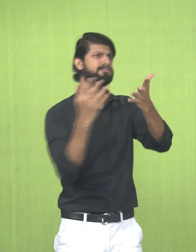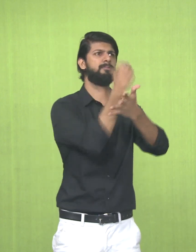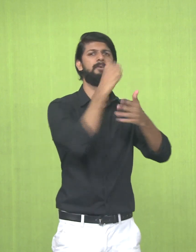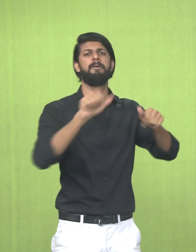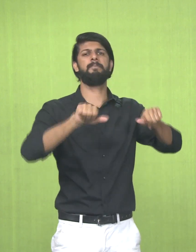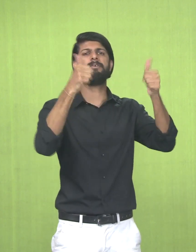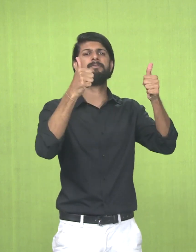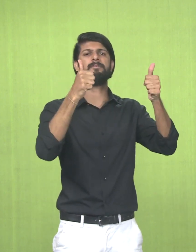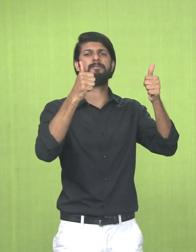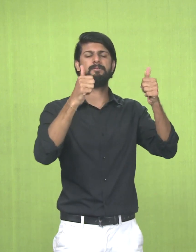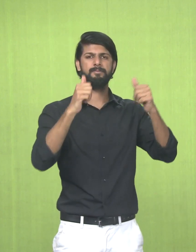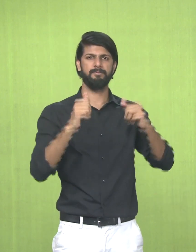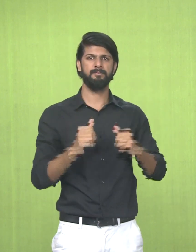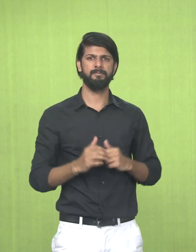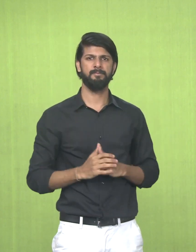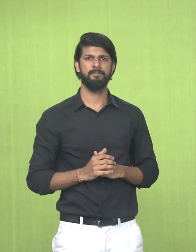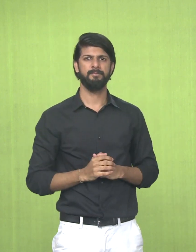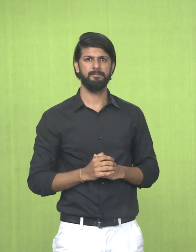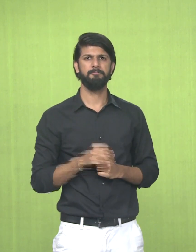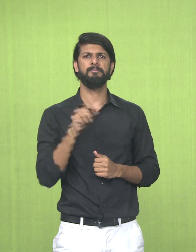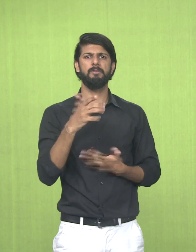Triumph is to win or to succeed.